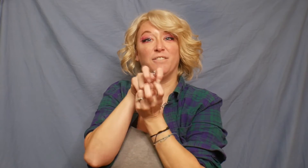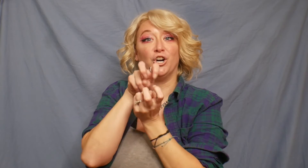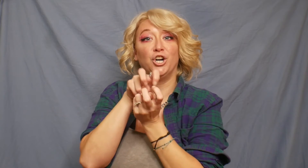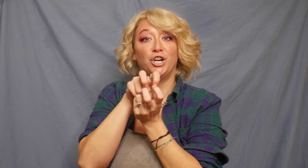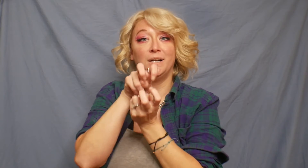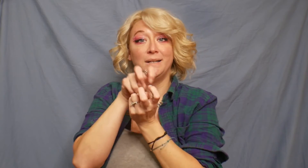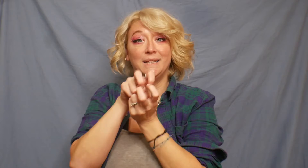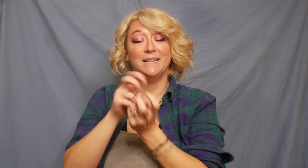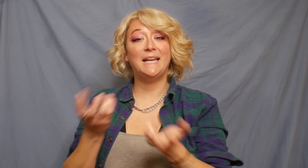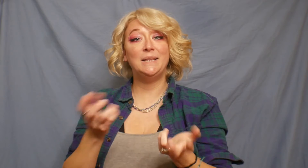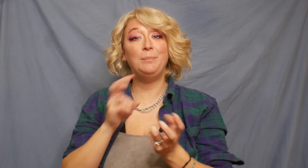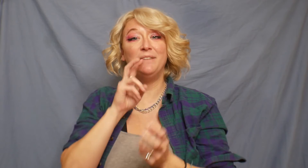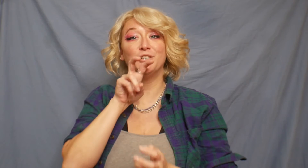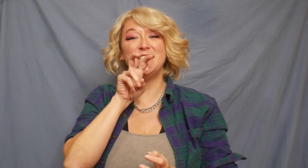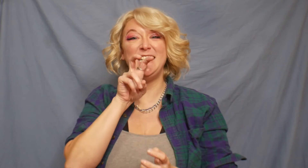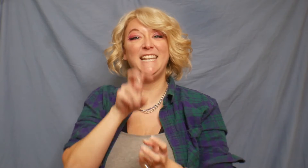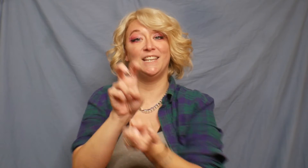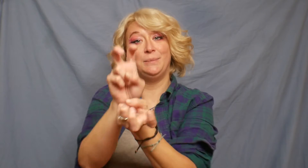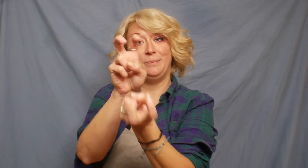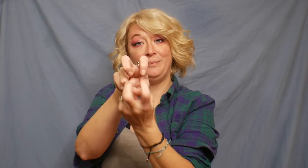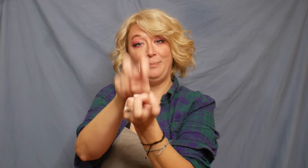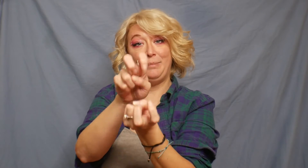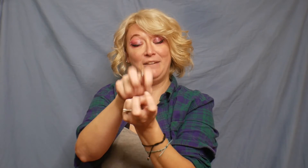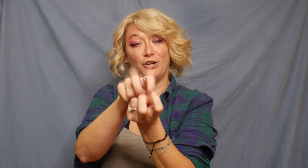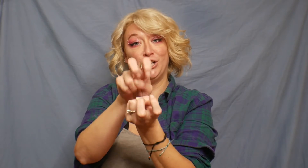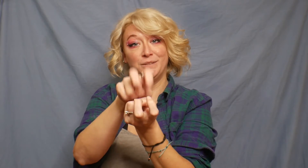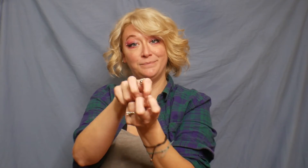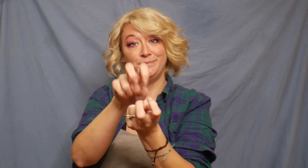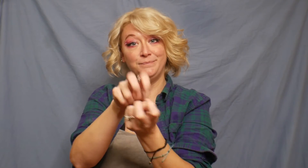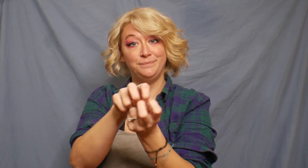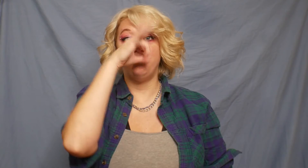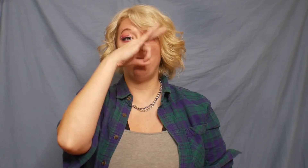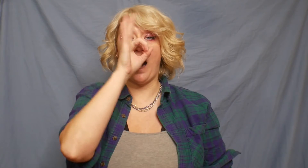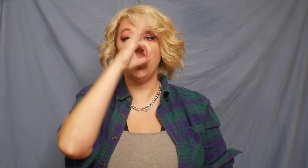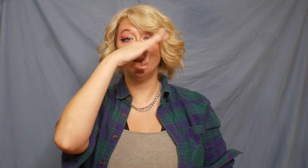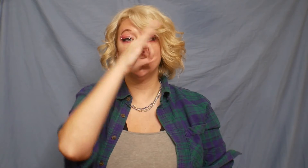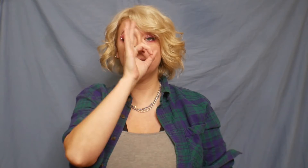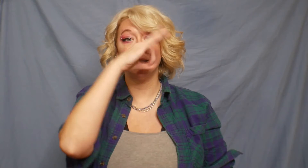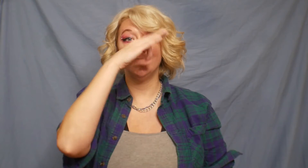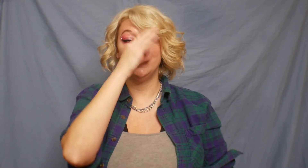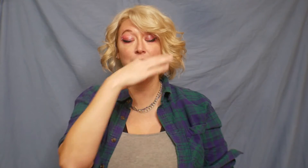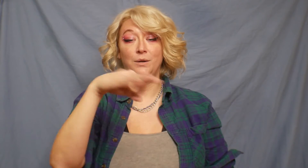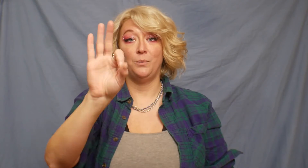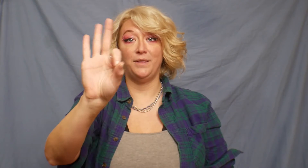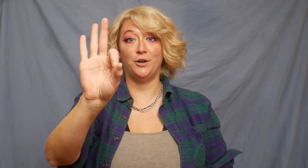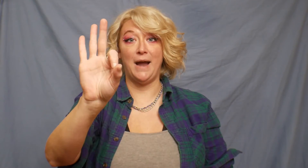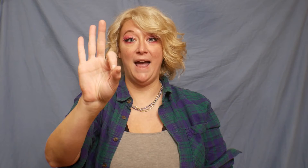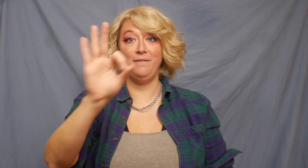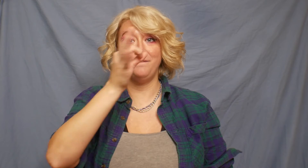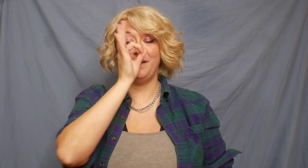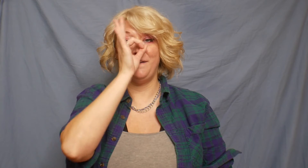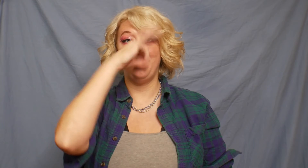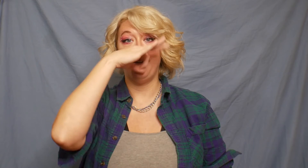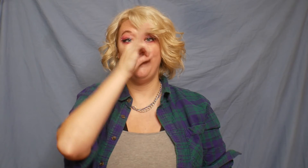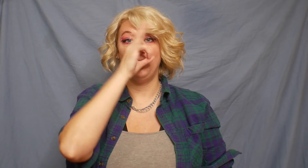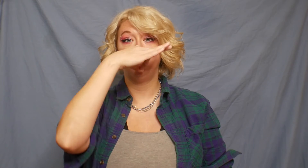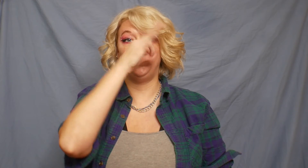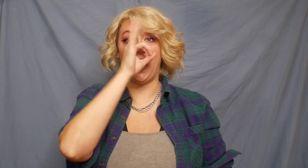Beaver, like the beaver's teeth. Beaver. Fox, with your F,